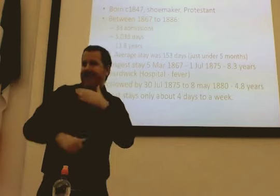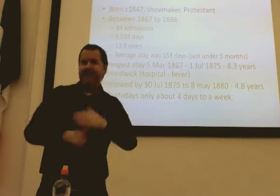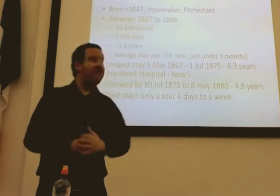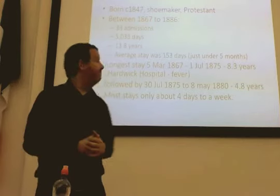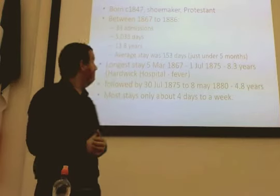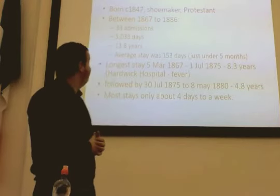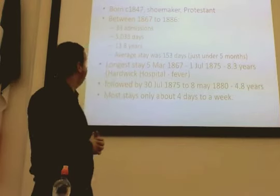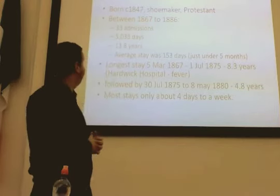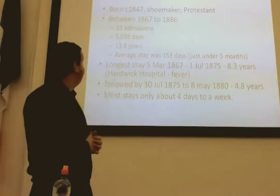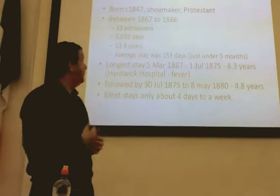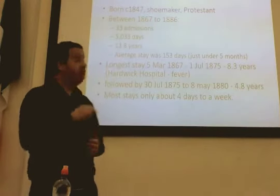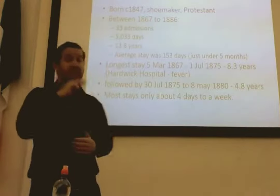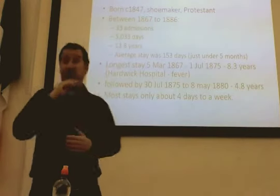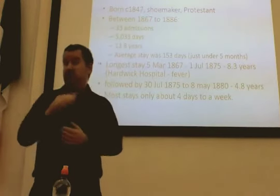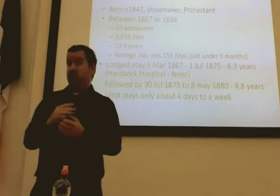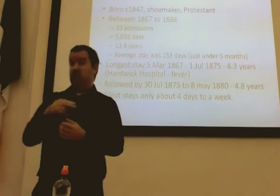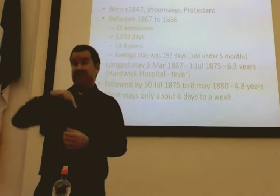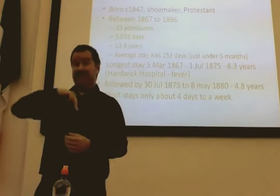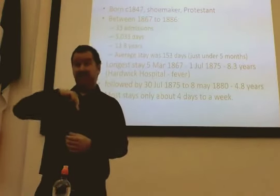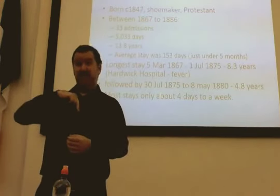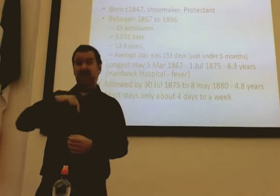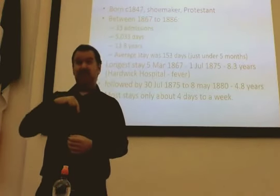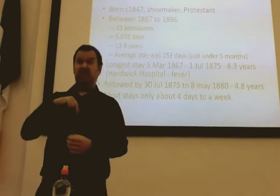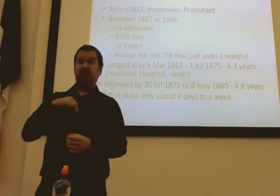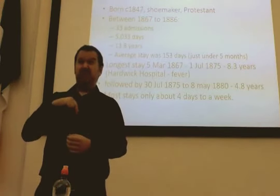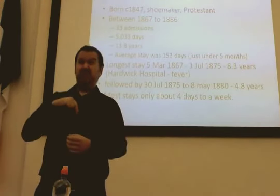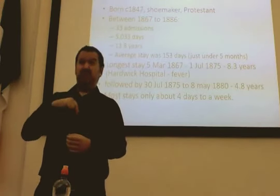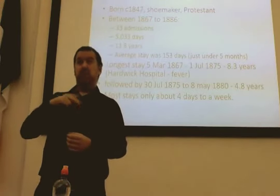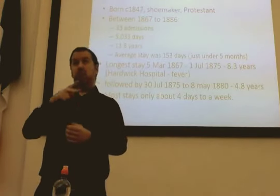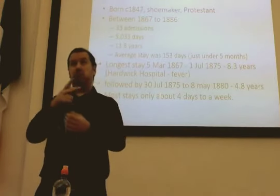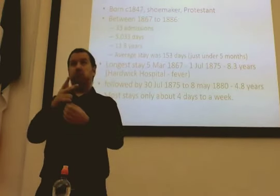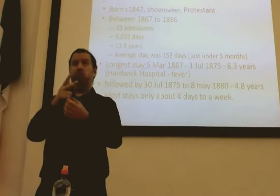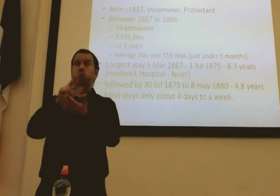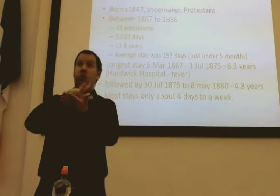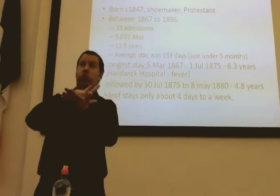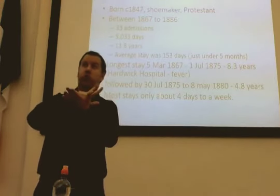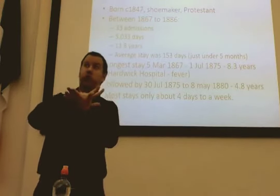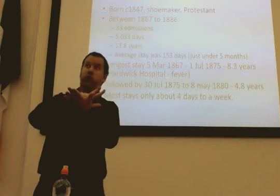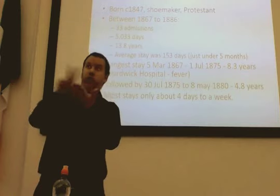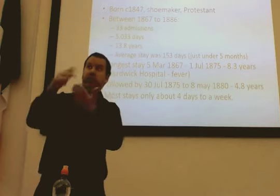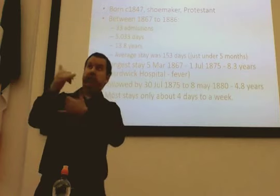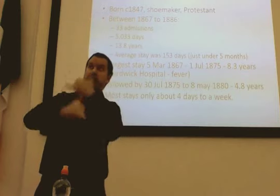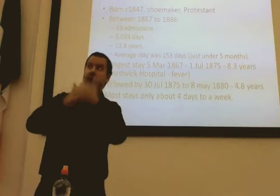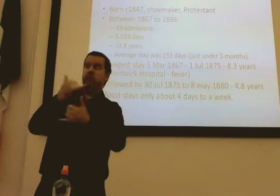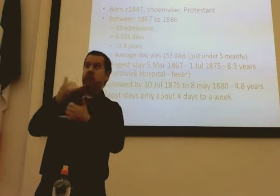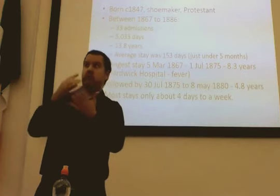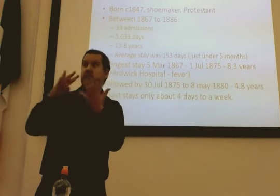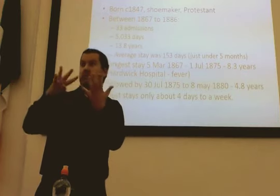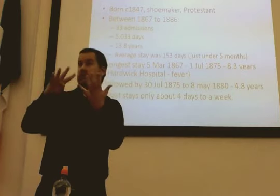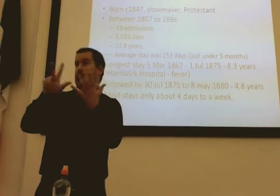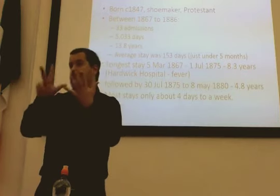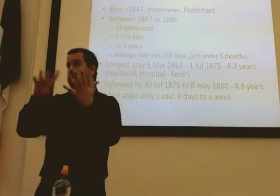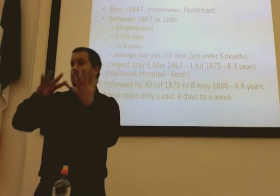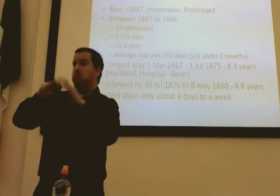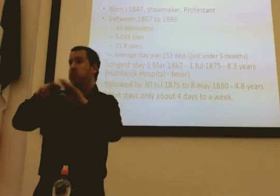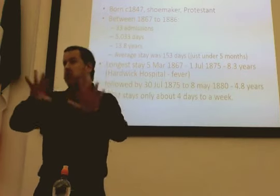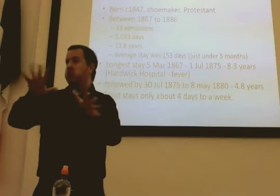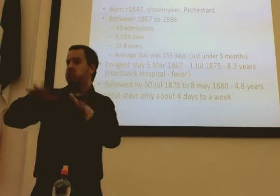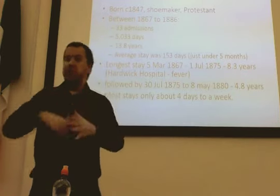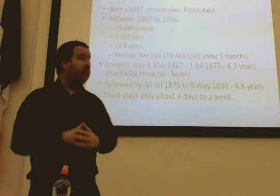Altogether, for a total of over 5,000 days, which is approximately 13 years and